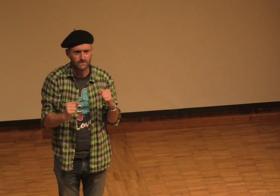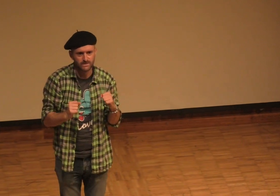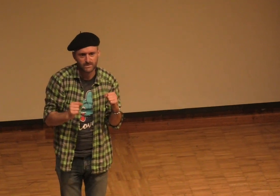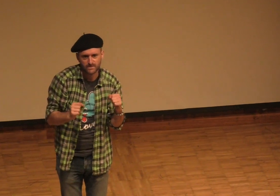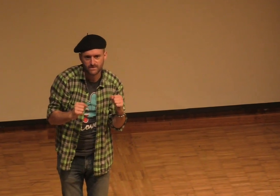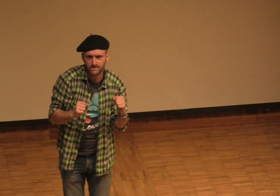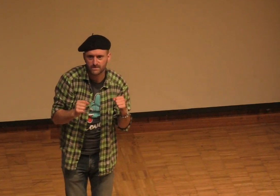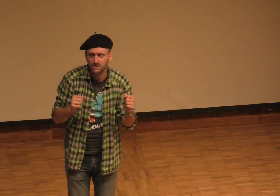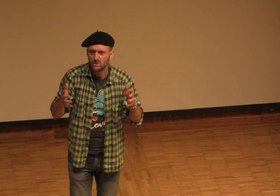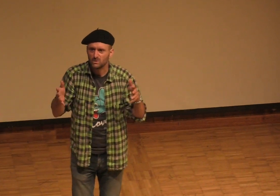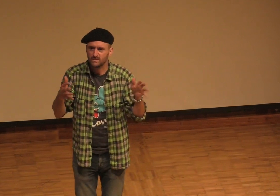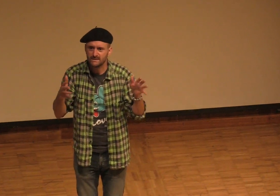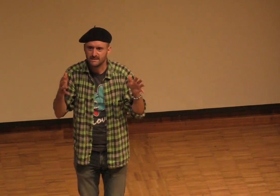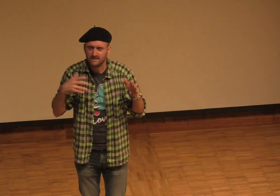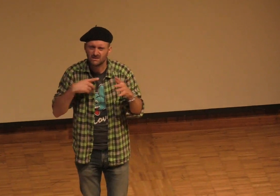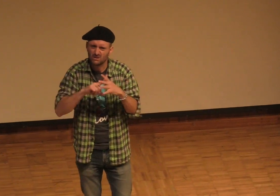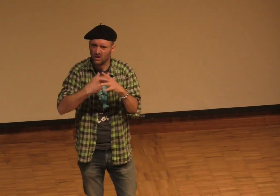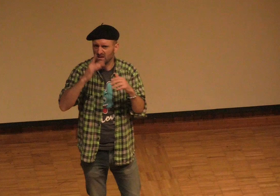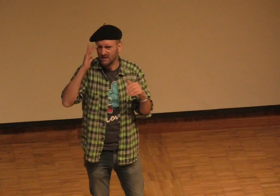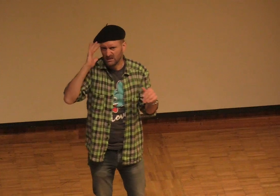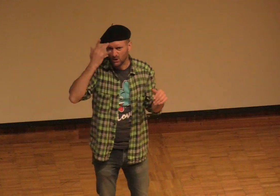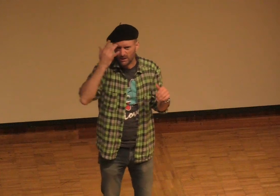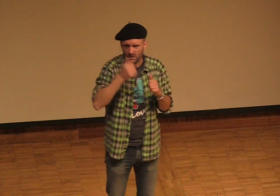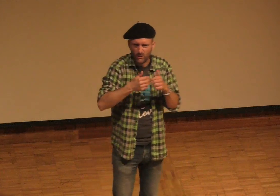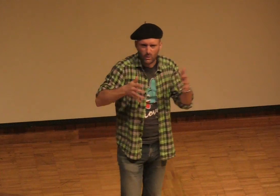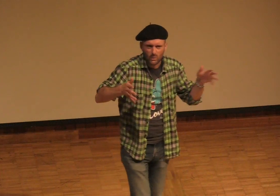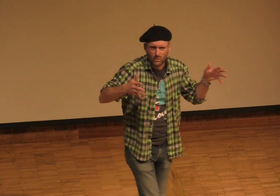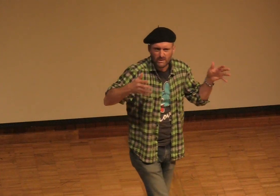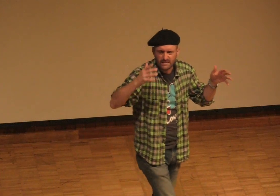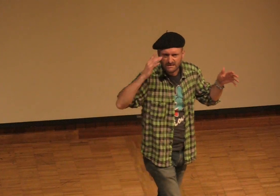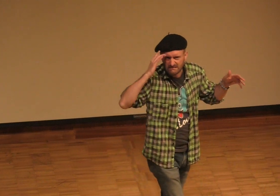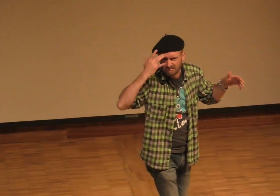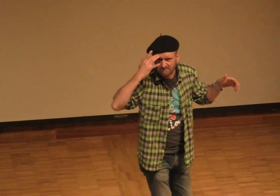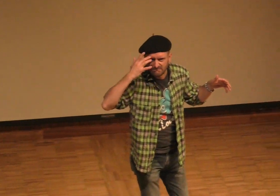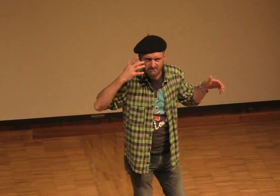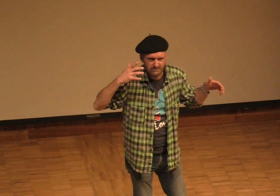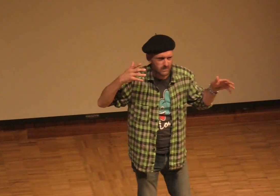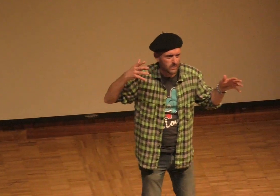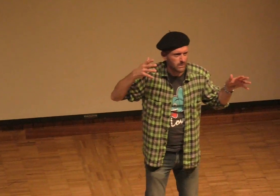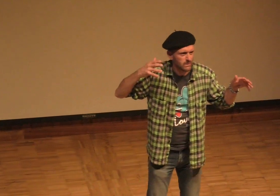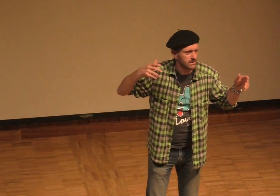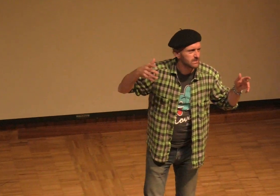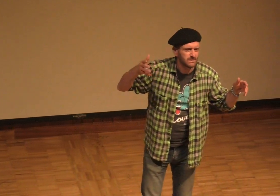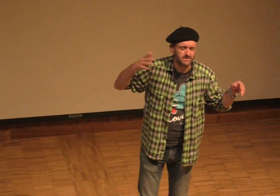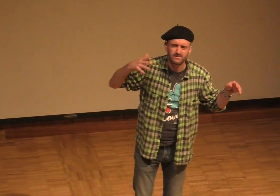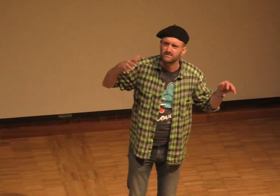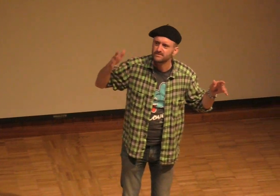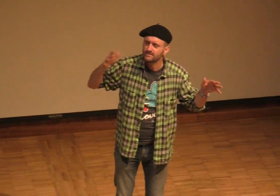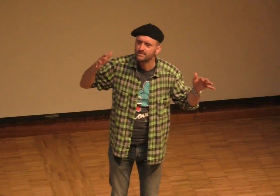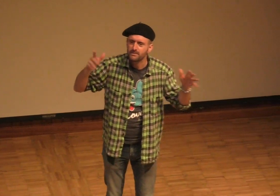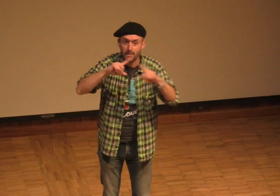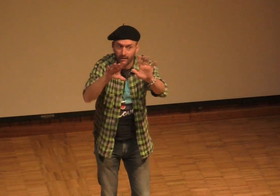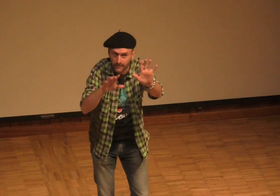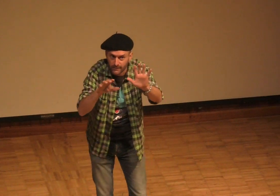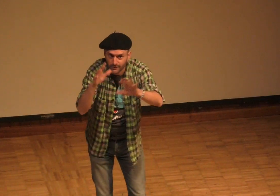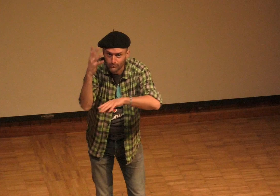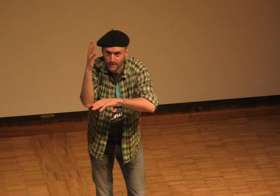fall, which gets chilly and windy. The wind can be hard to deal with, but